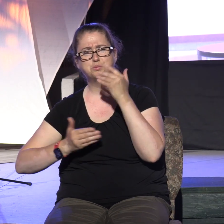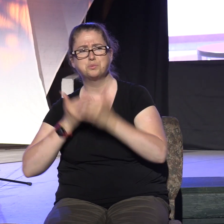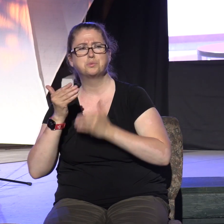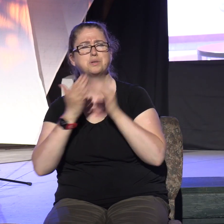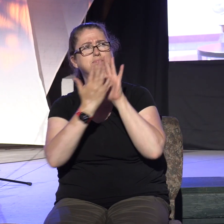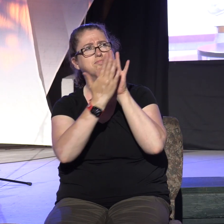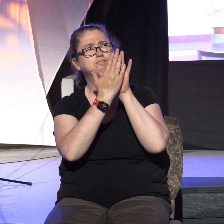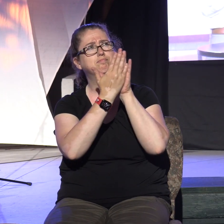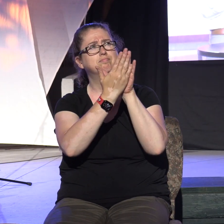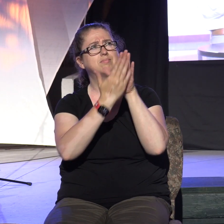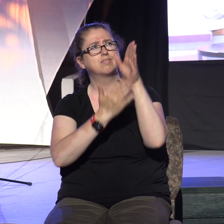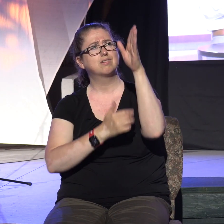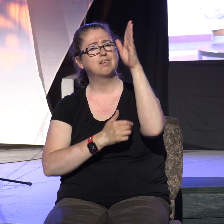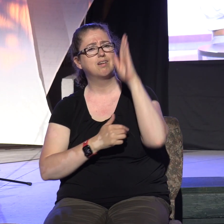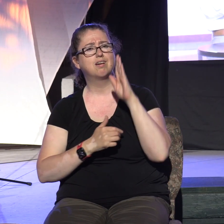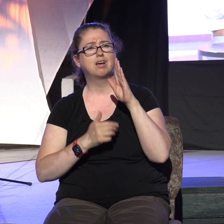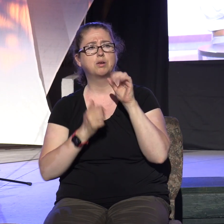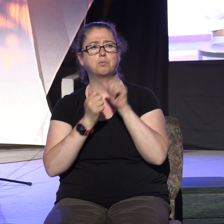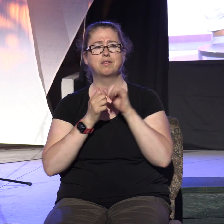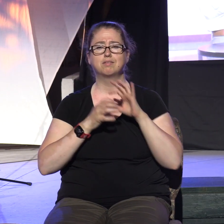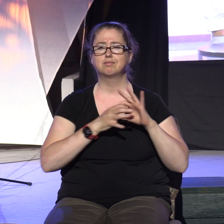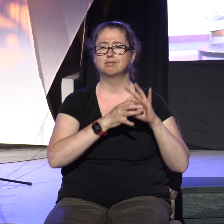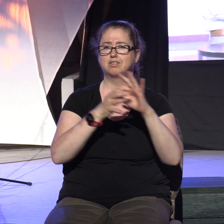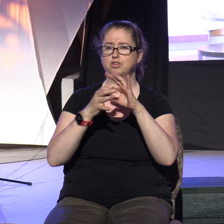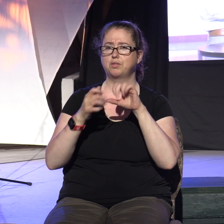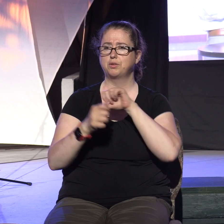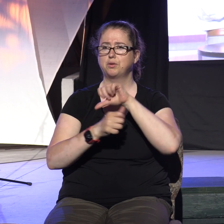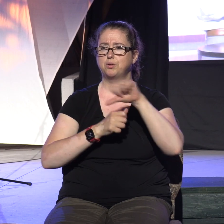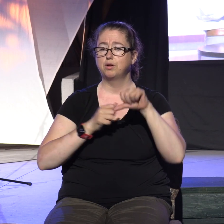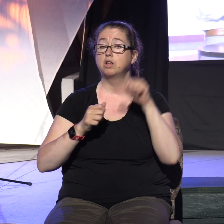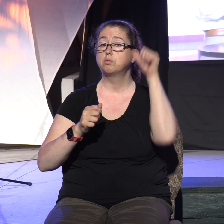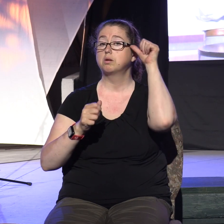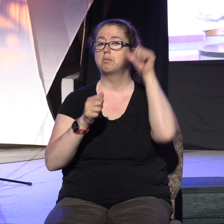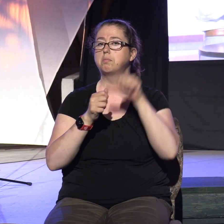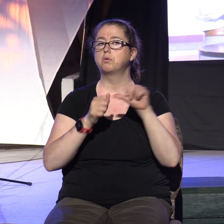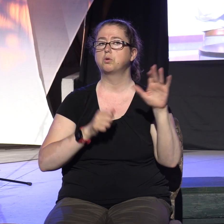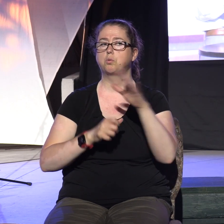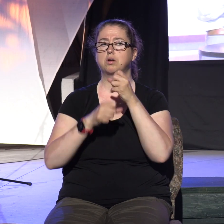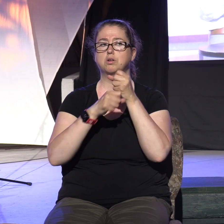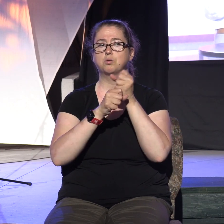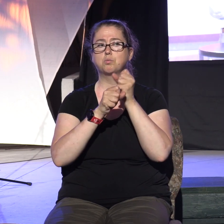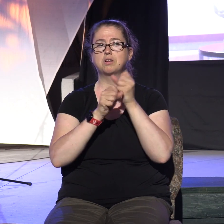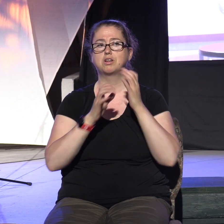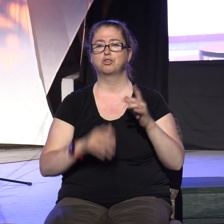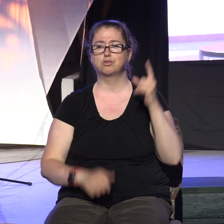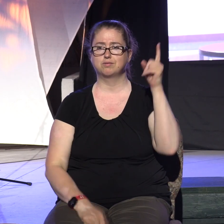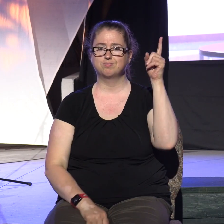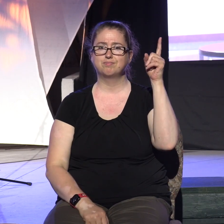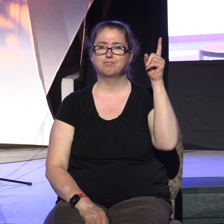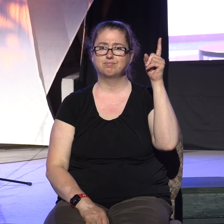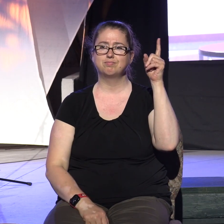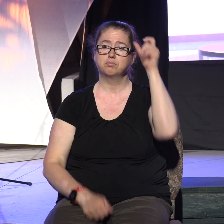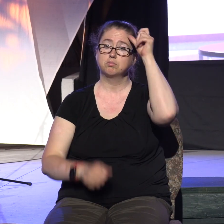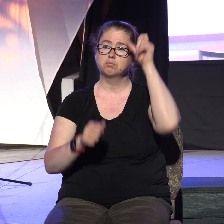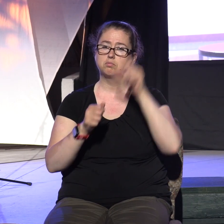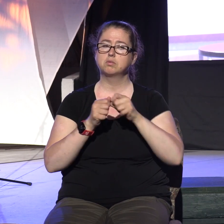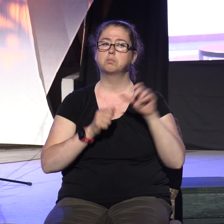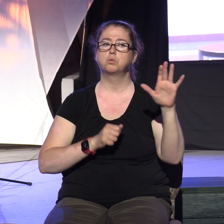your relationships. Remember others. And your life will